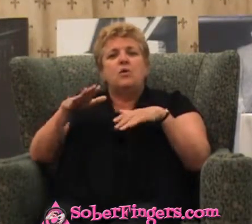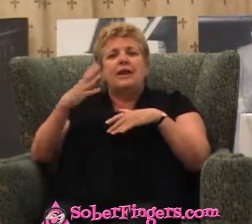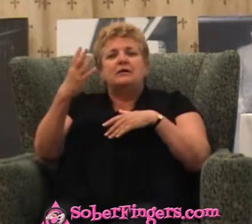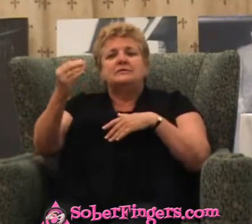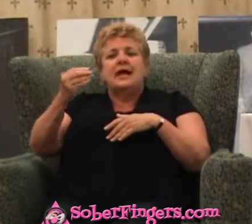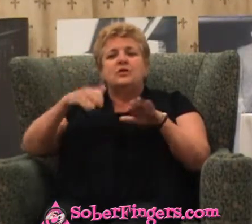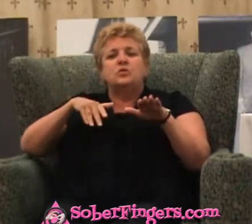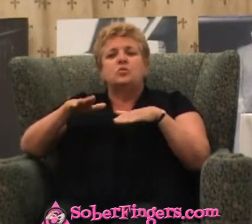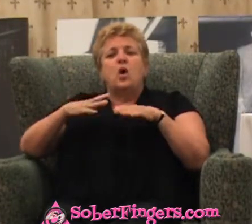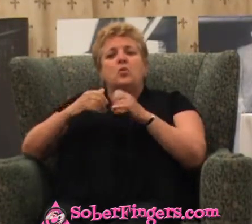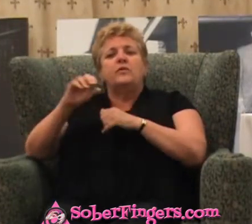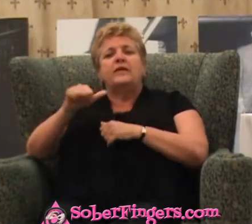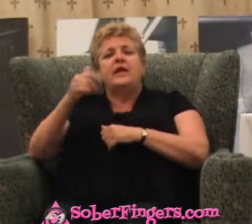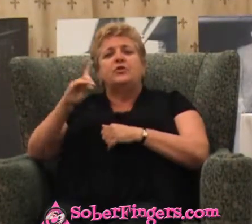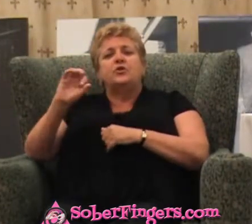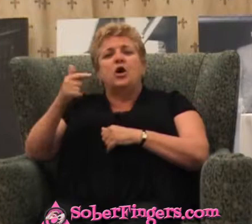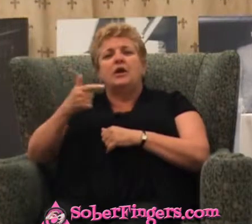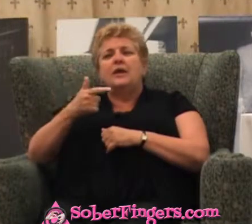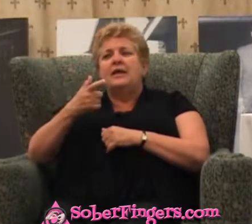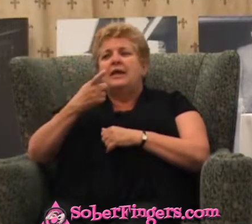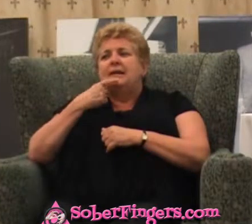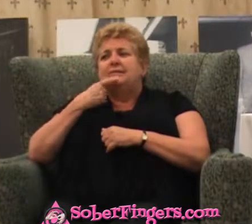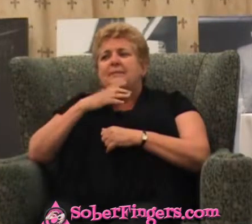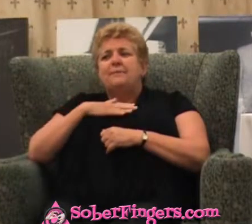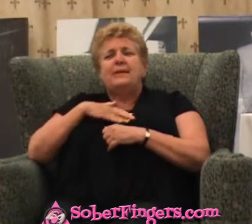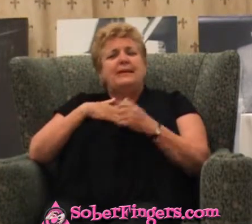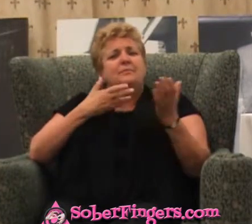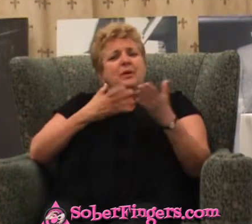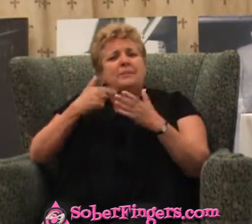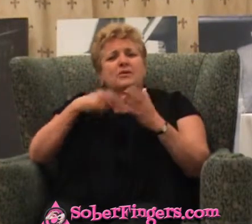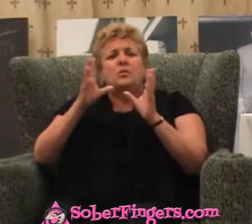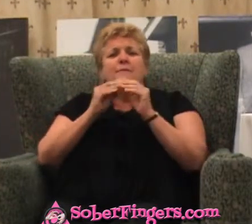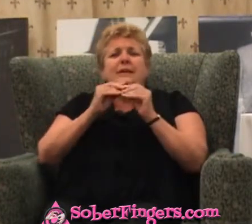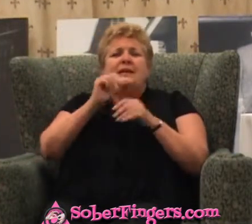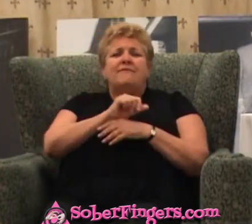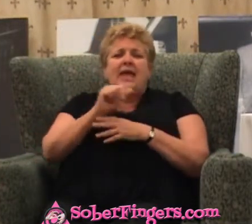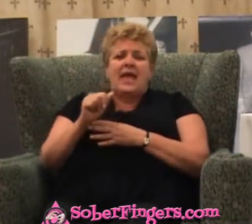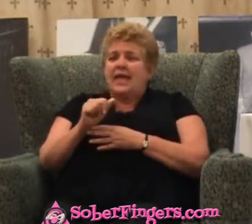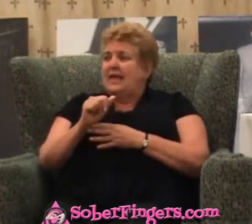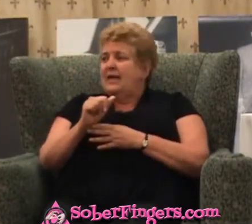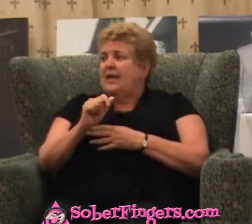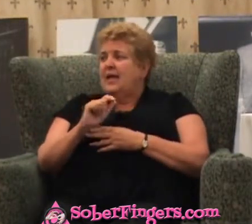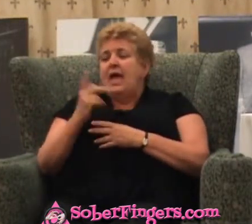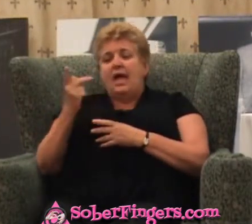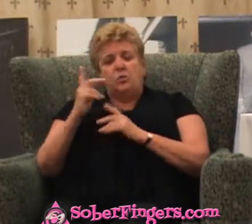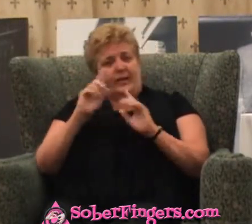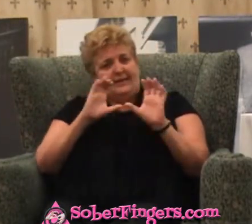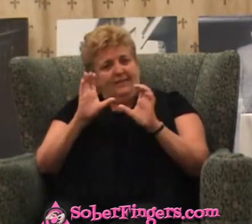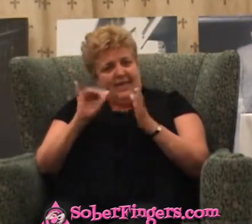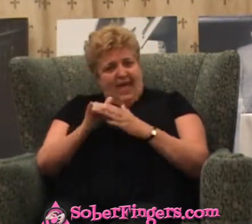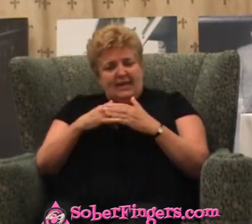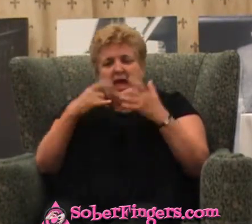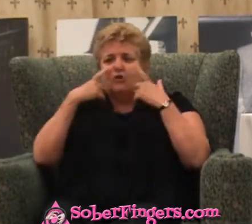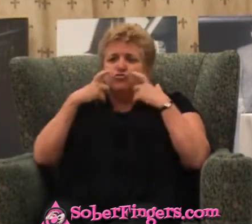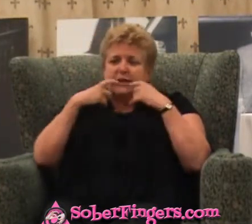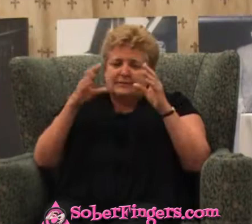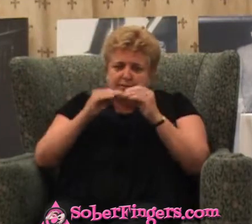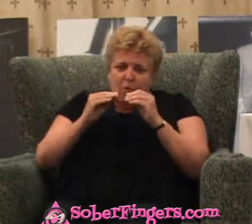he came back, I said, honey, please take me to a meeting of Alcoholics Anonymous. And we did that, and I cried some more, and you put your arms around